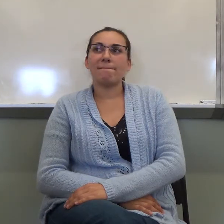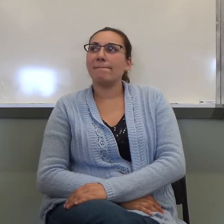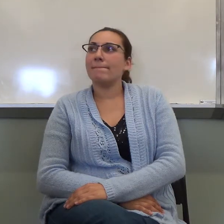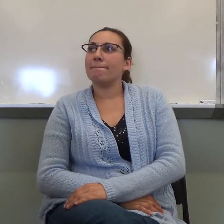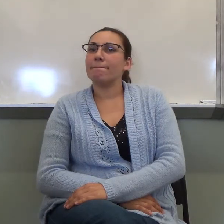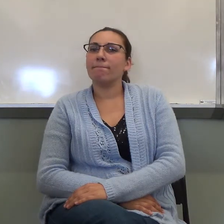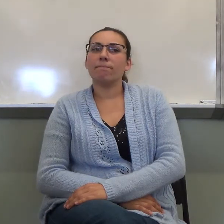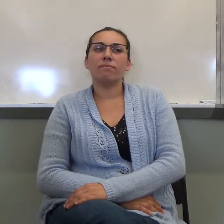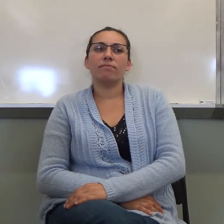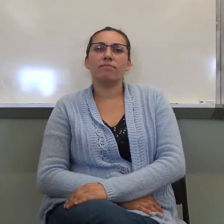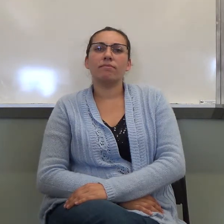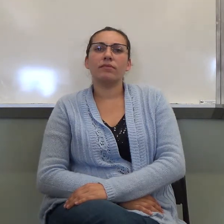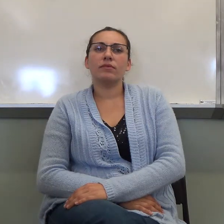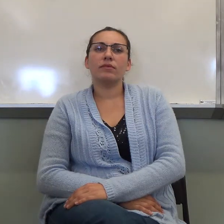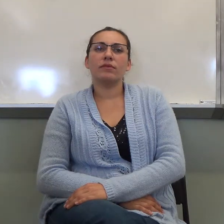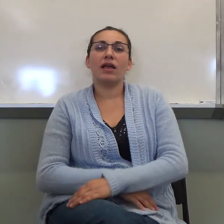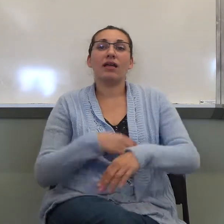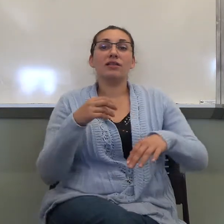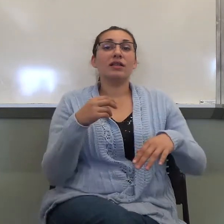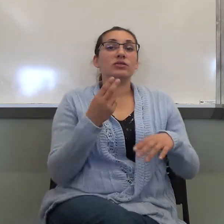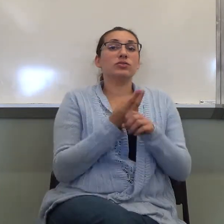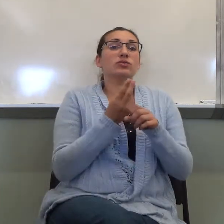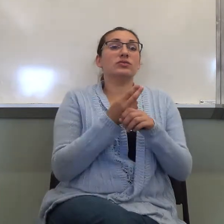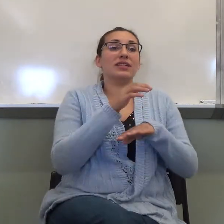Let's take some English and translate it into math.